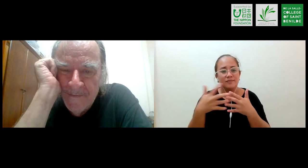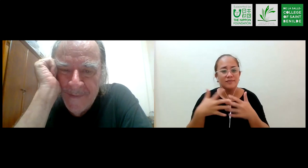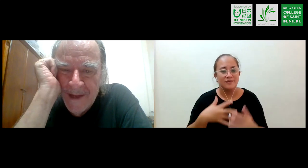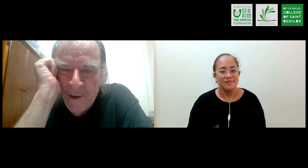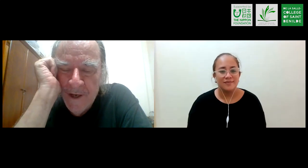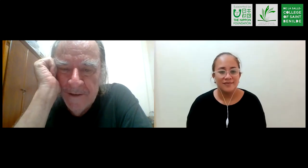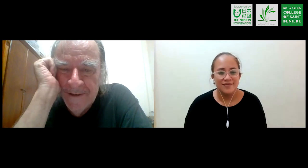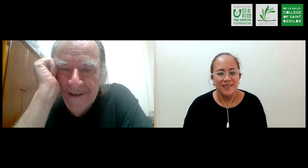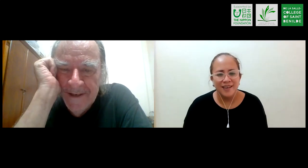Okay.